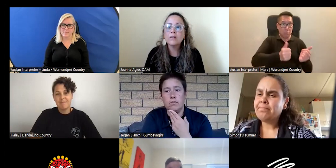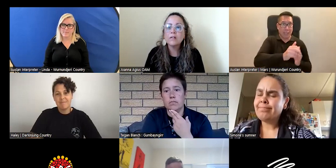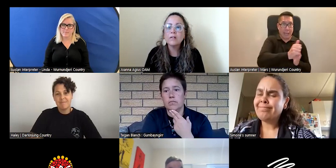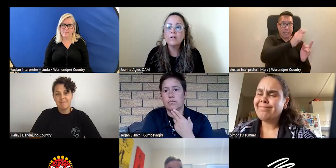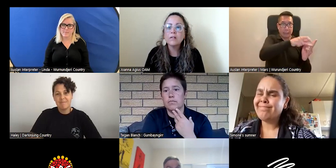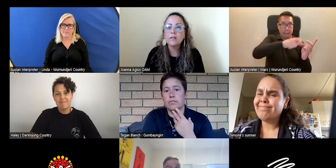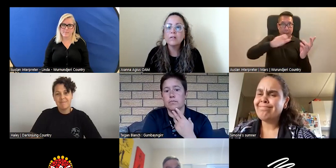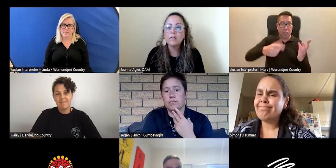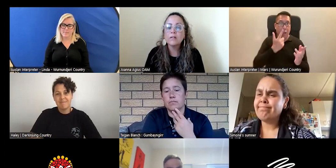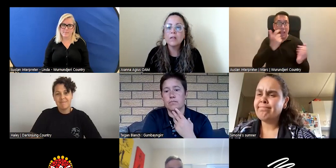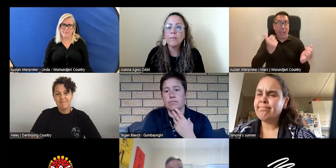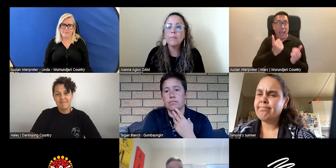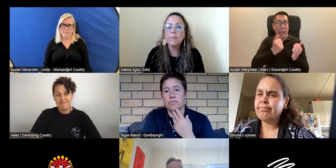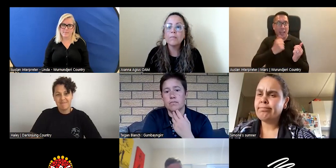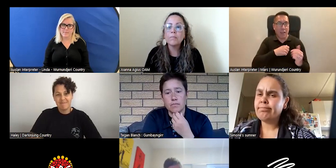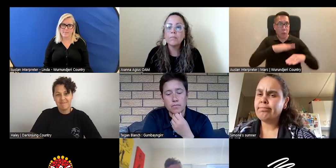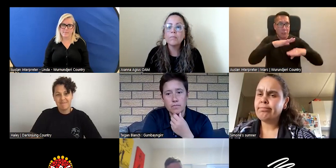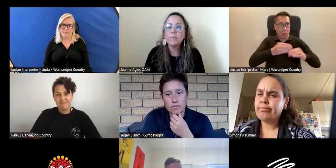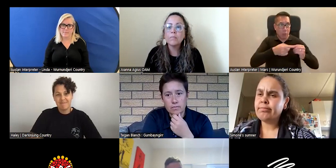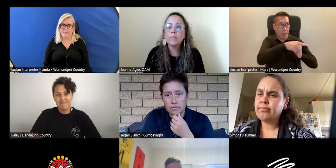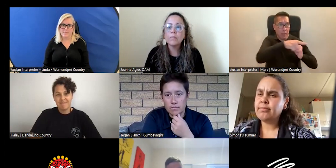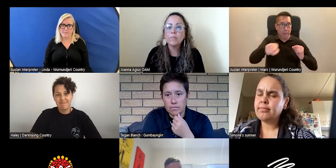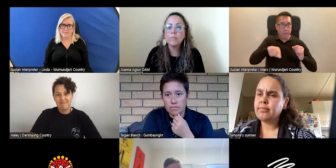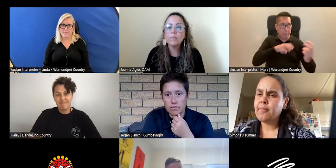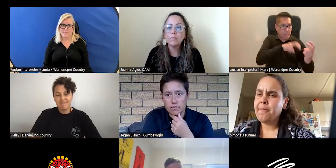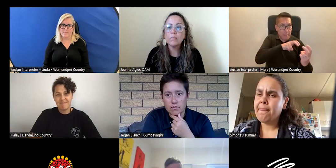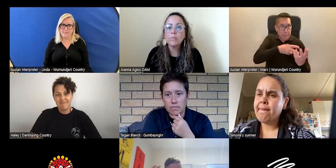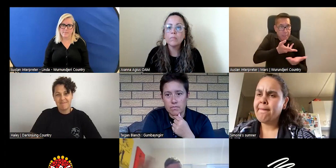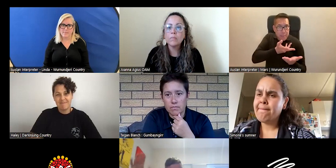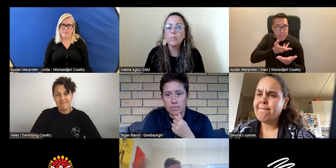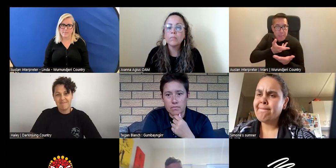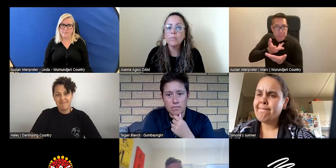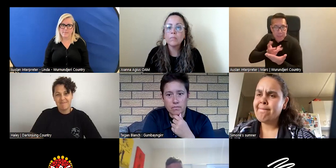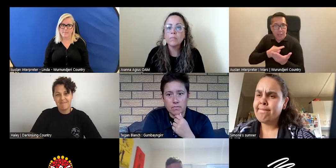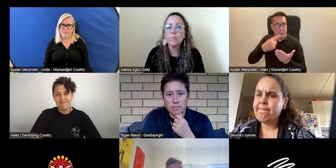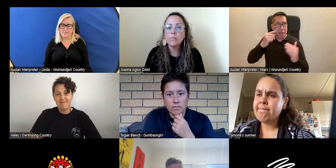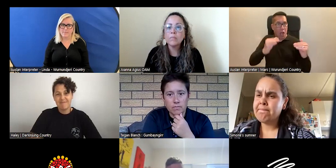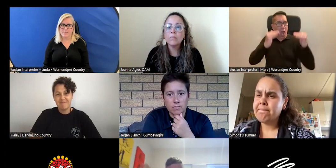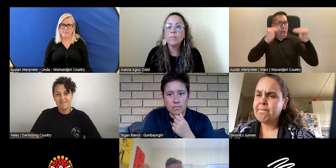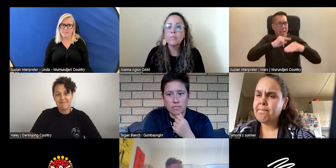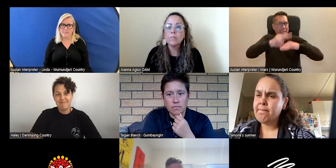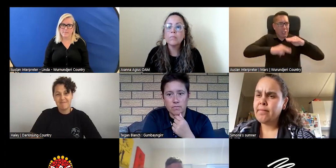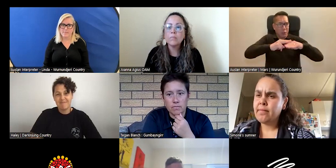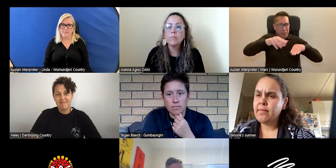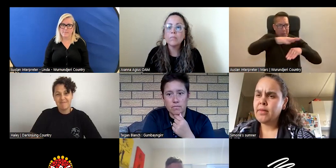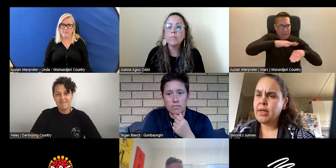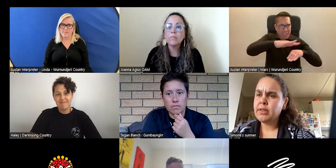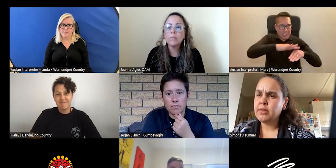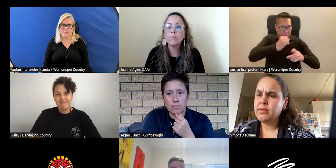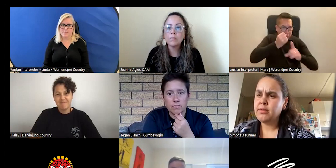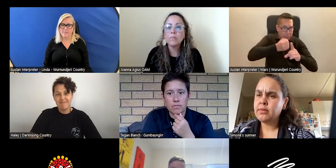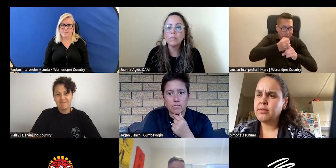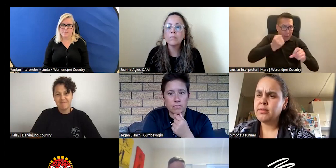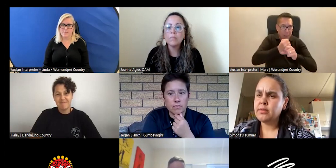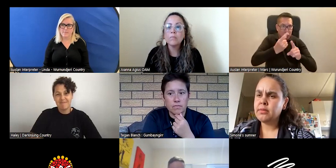to sit at the table with them and see them engaging with the high national space and all those high level movers and shakers,